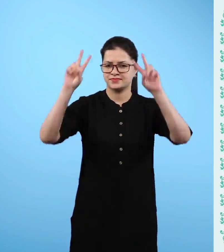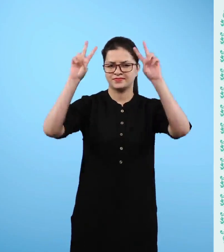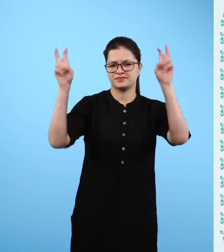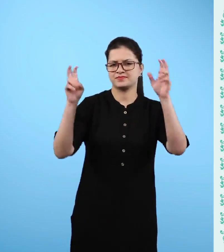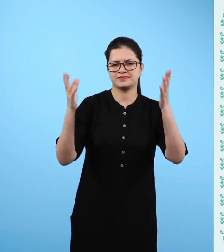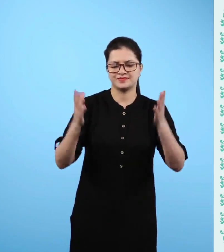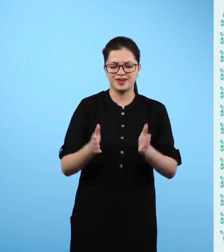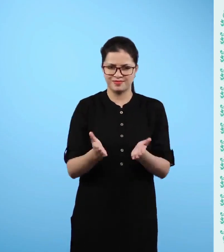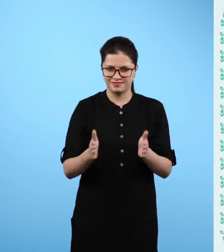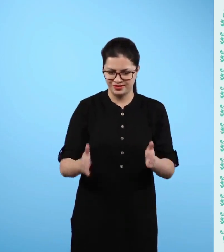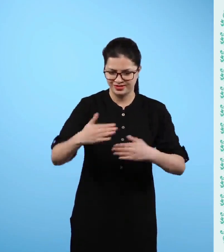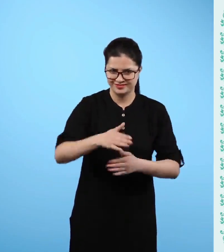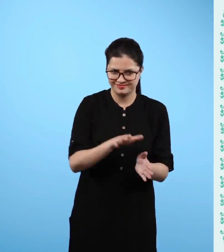Boxes and sketches.